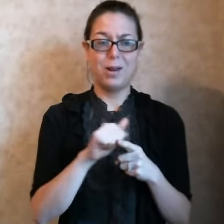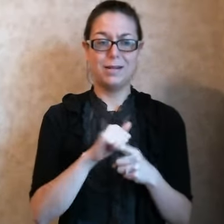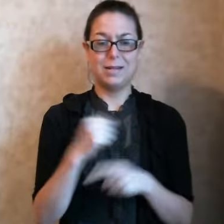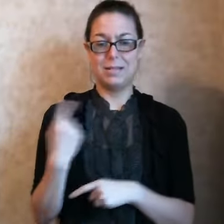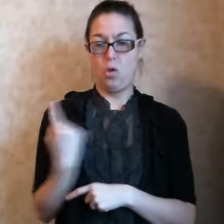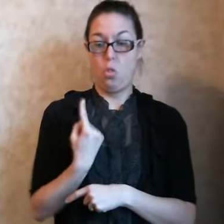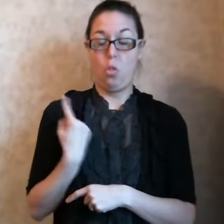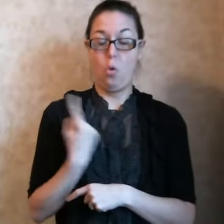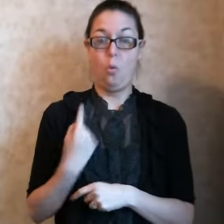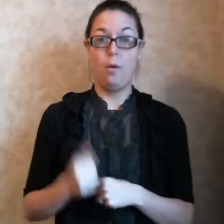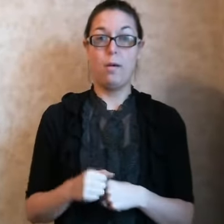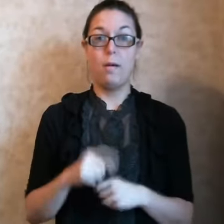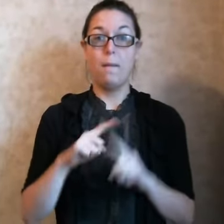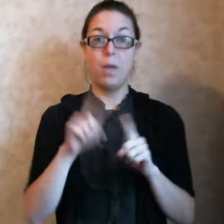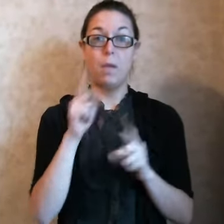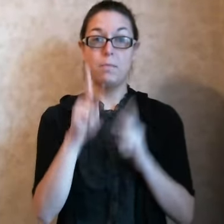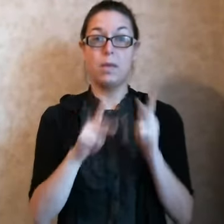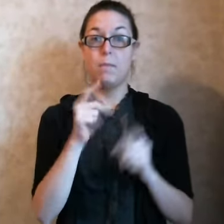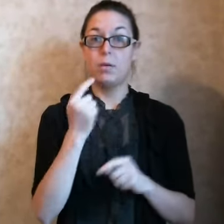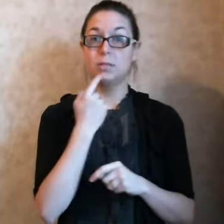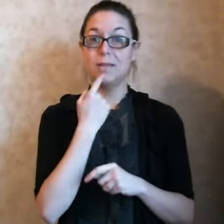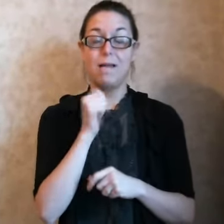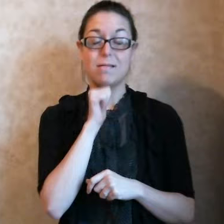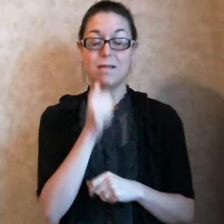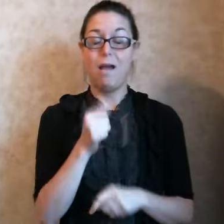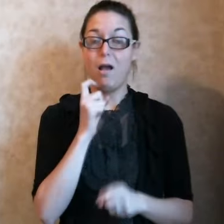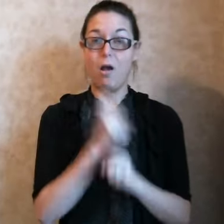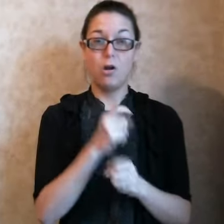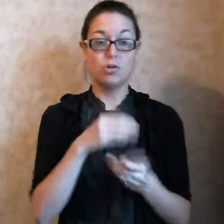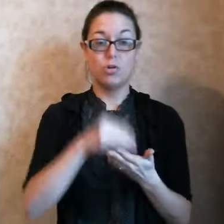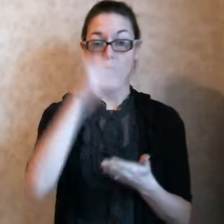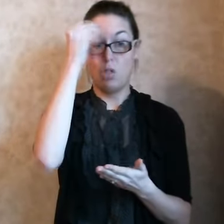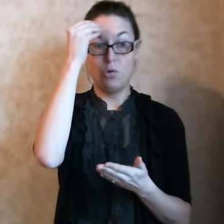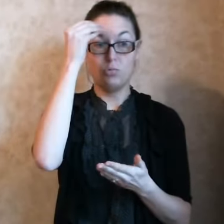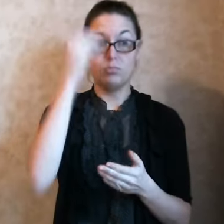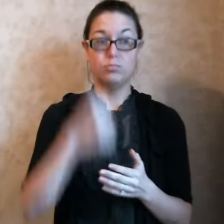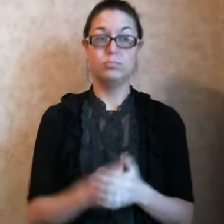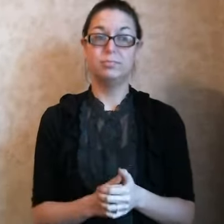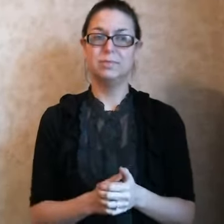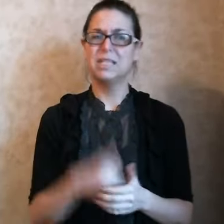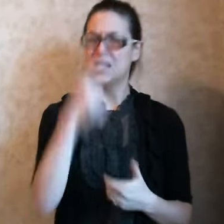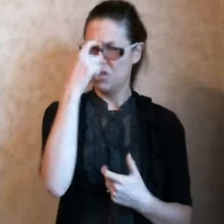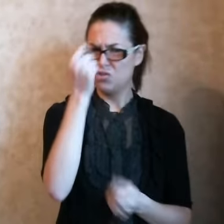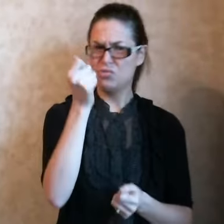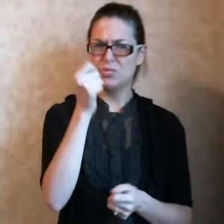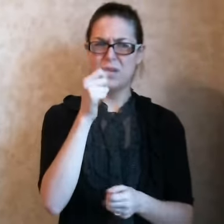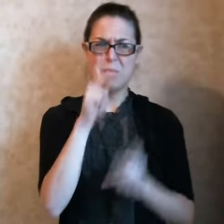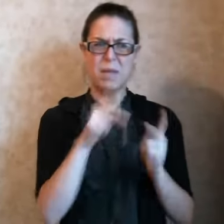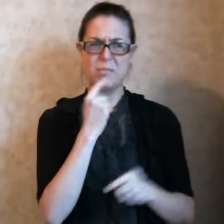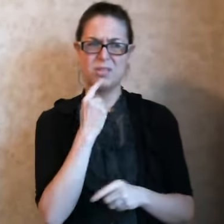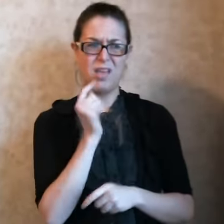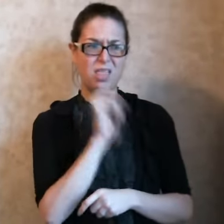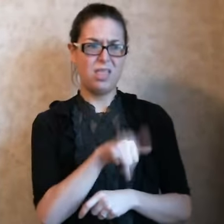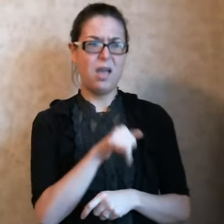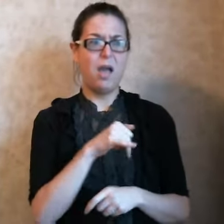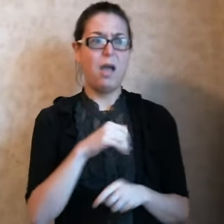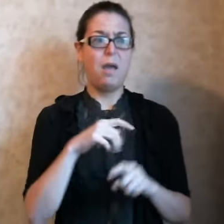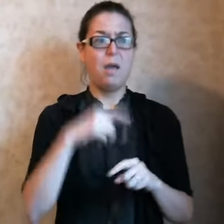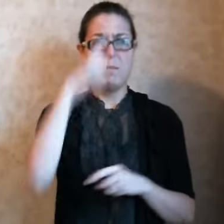all, which is interesting because it just seems so complicated.